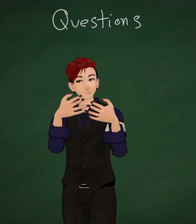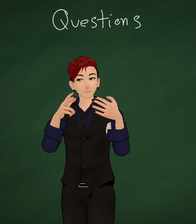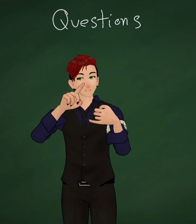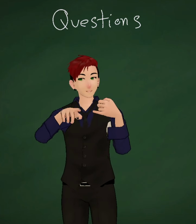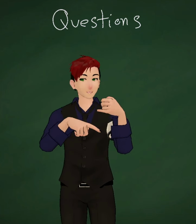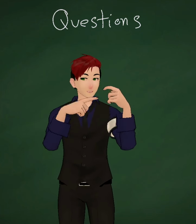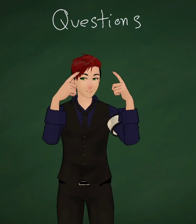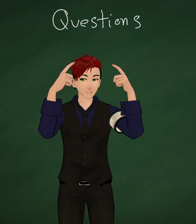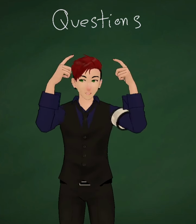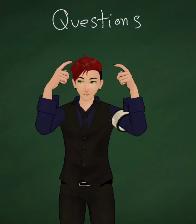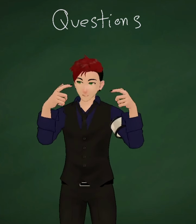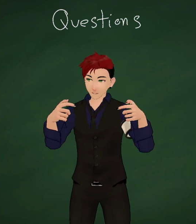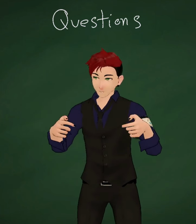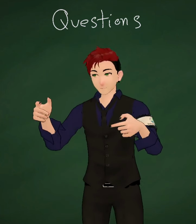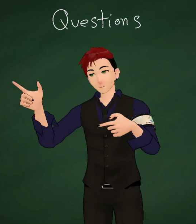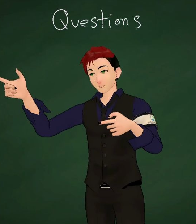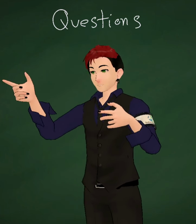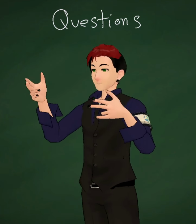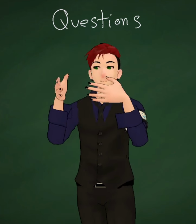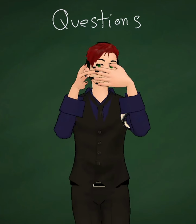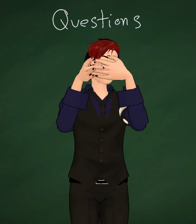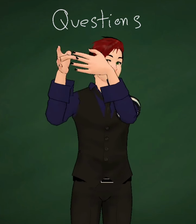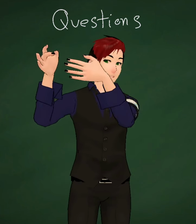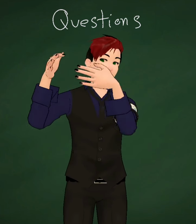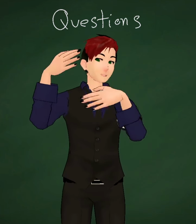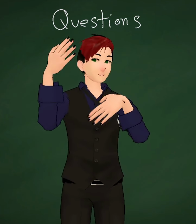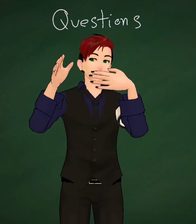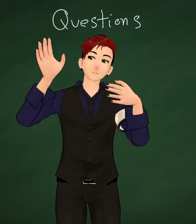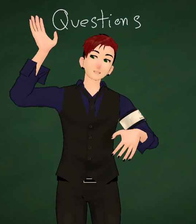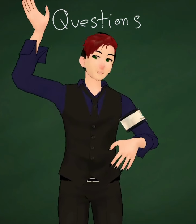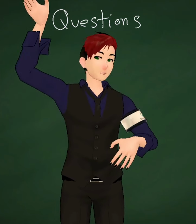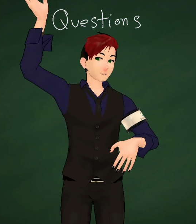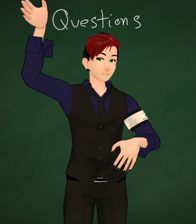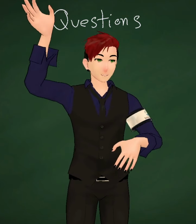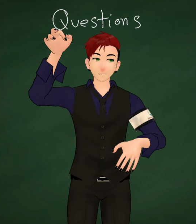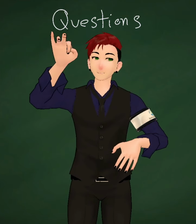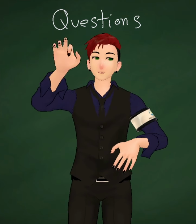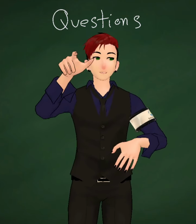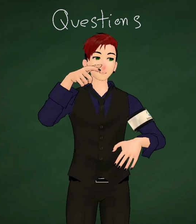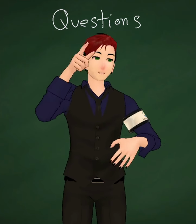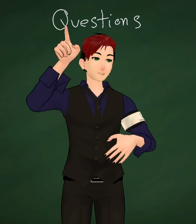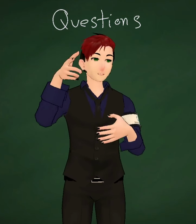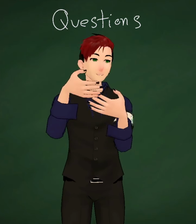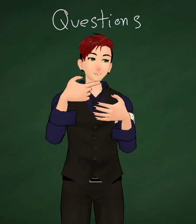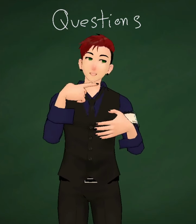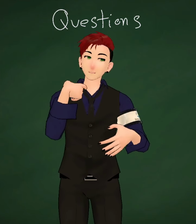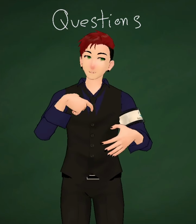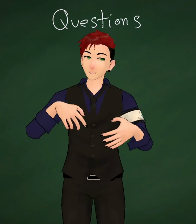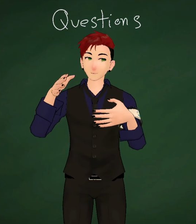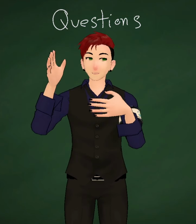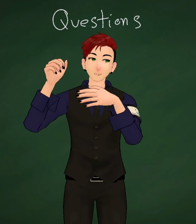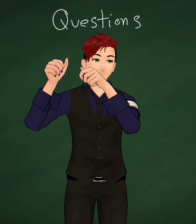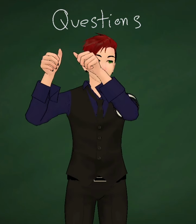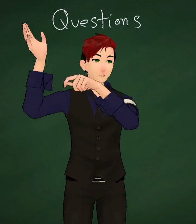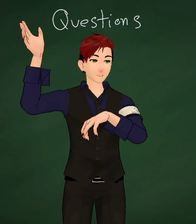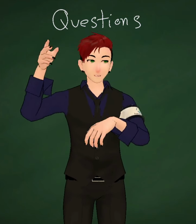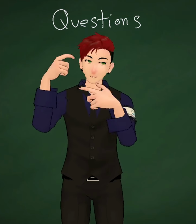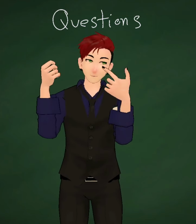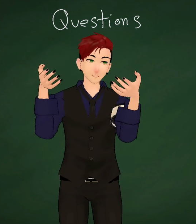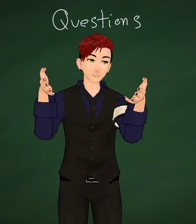Another thing about eyebrows, we're just leading. I'm going to rant. If anybody needs to stop me, tell me. But I'm going to rant because